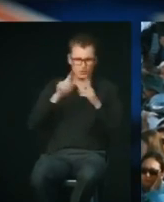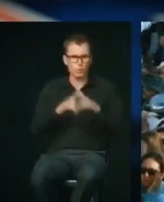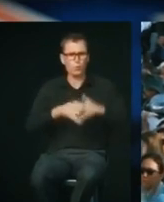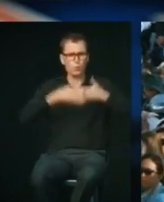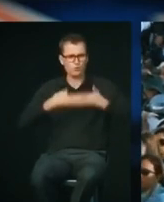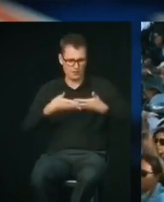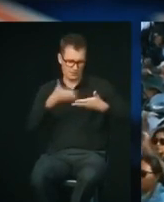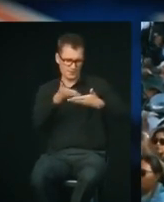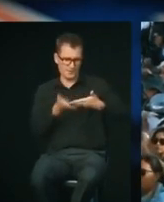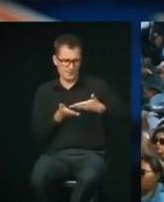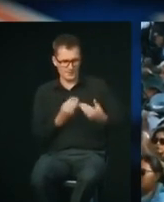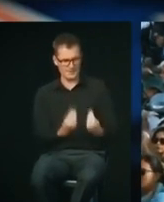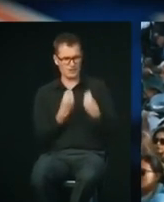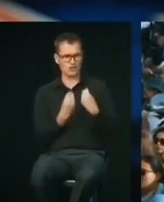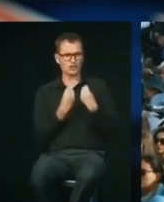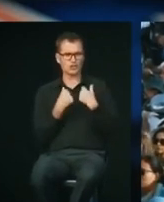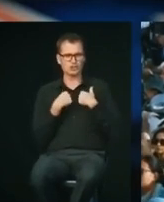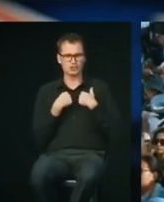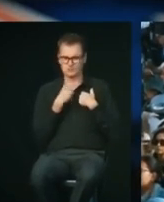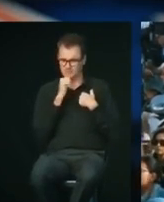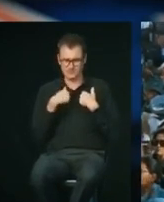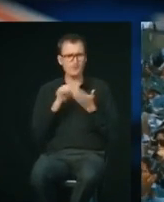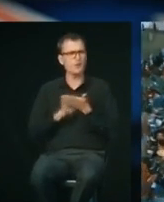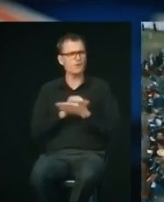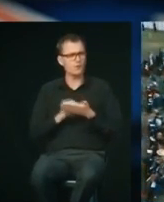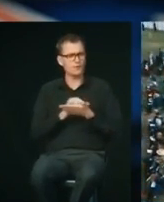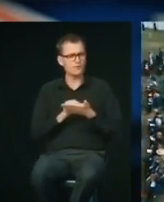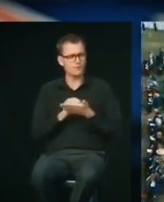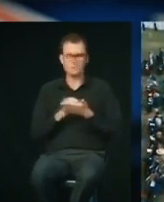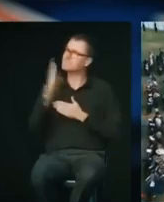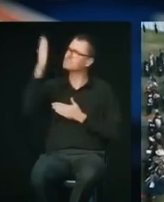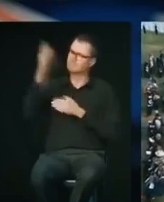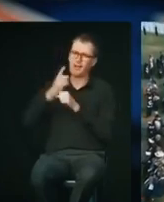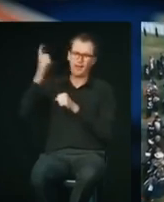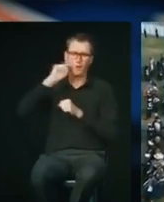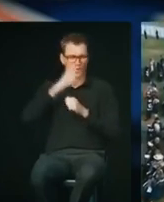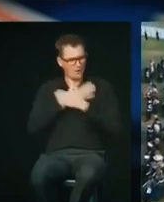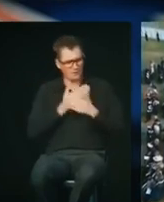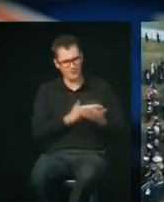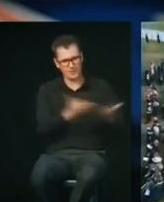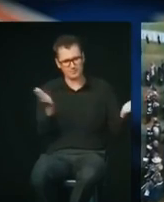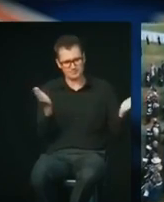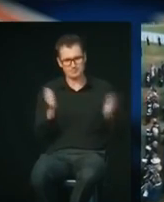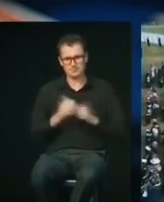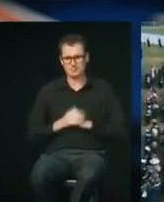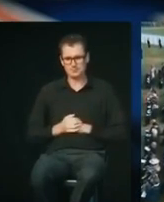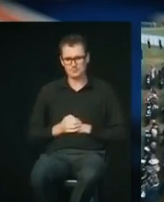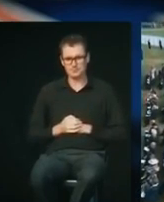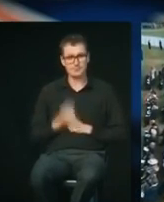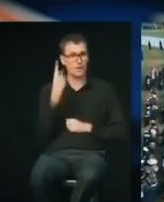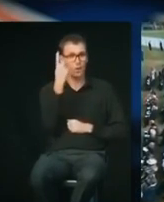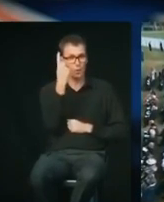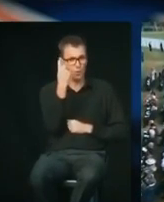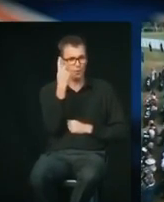Quran that if they forgive, then Allah will love them. I'll give one more